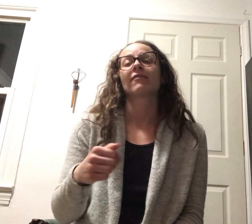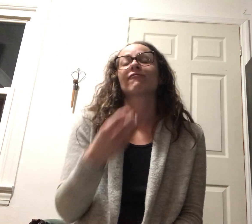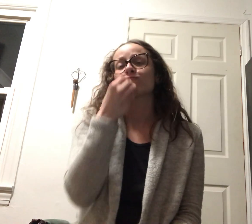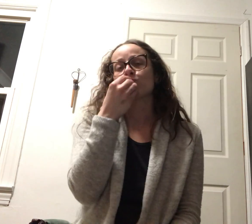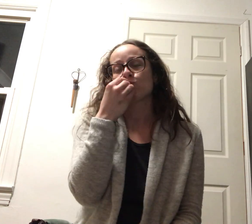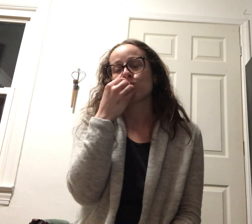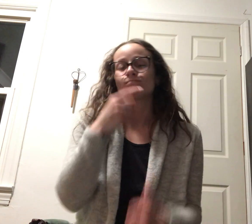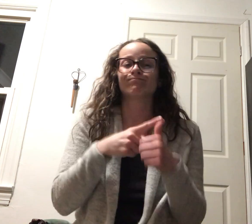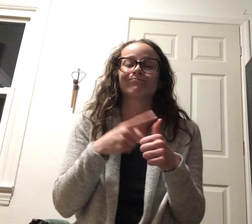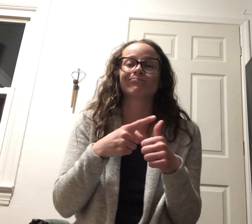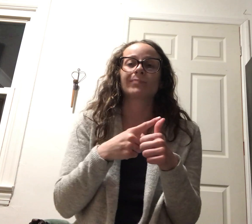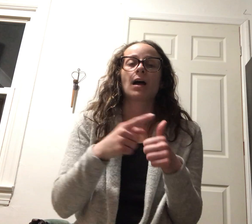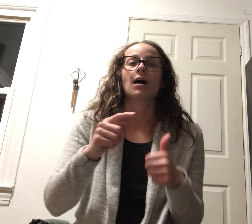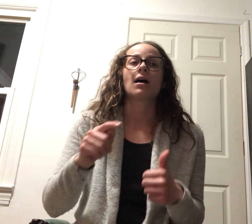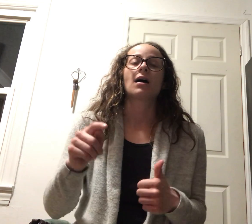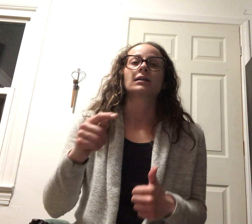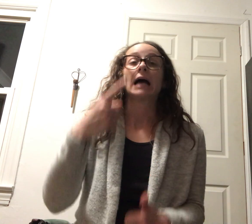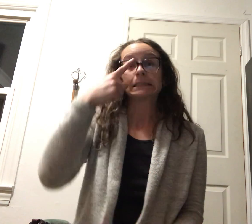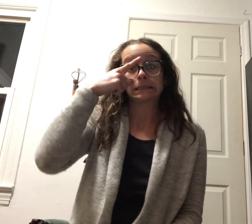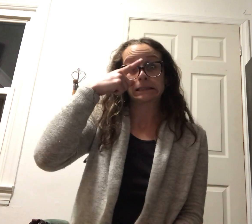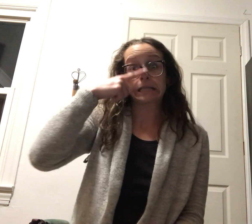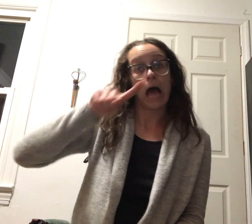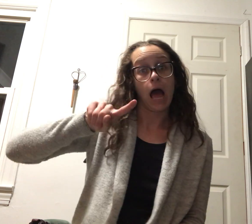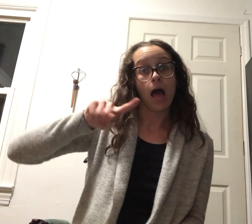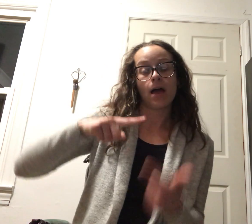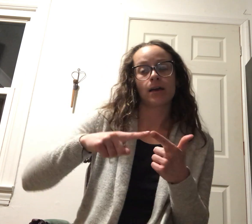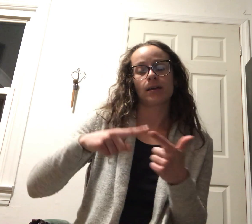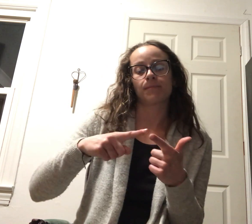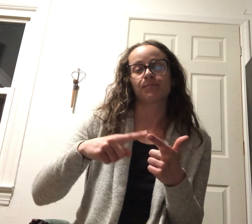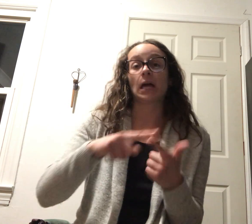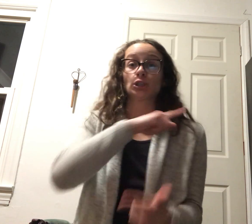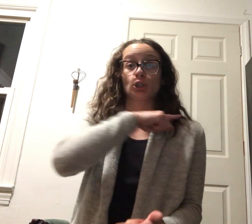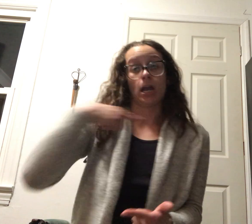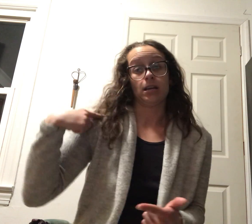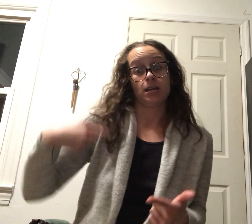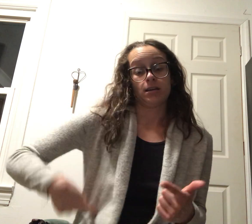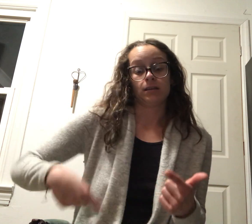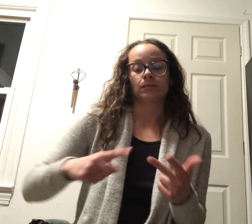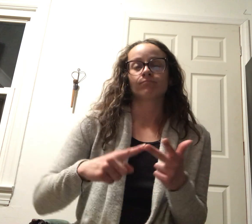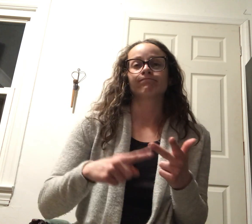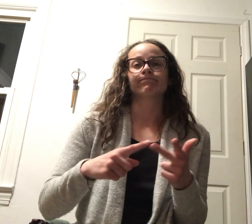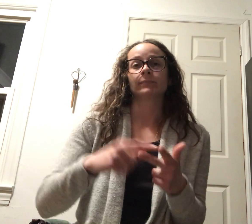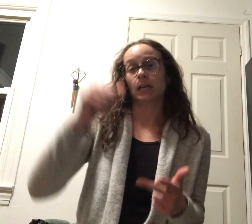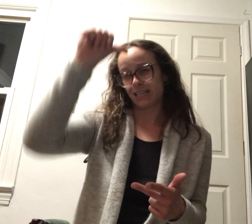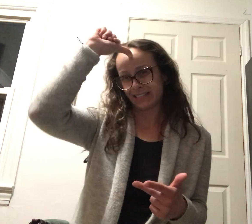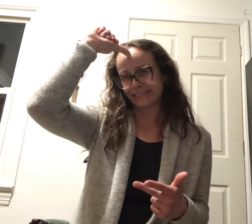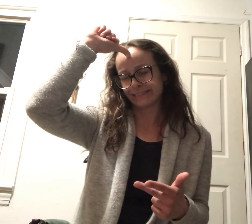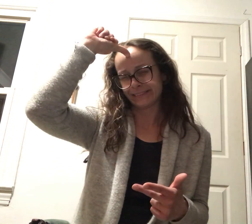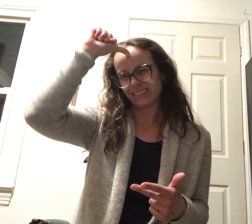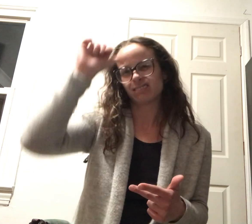food, because I really like spice and kind of just different ways